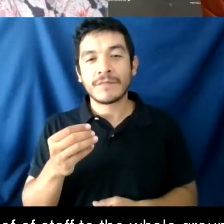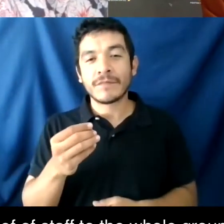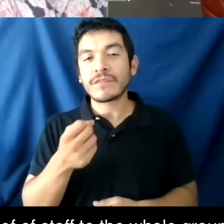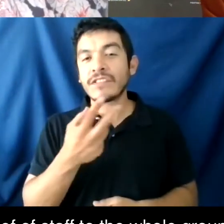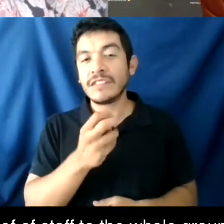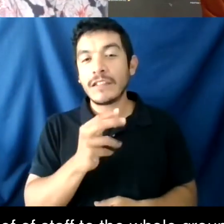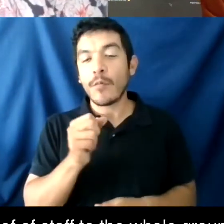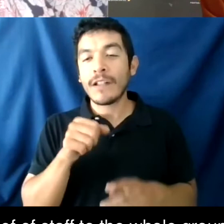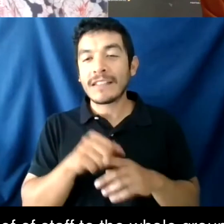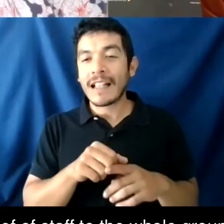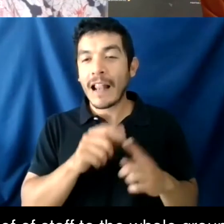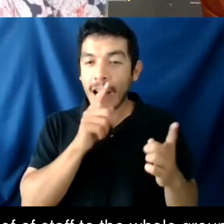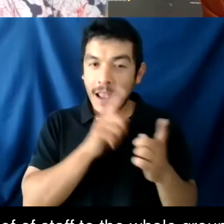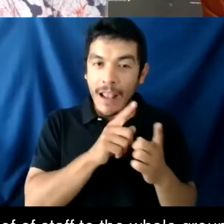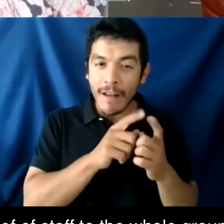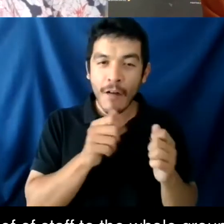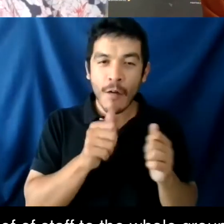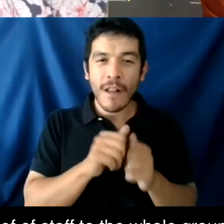was in love.